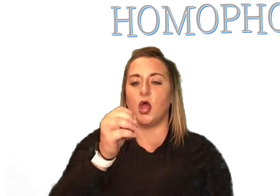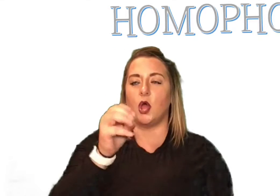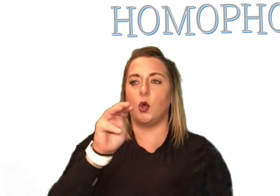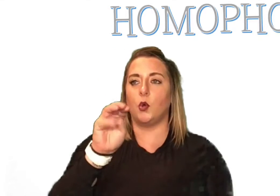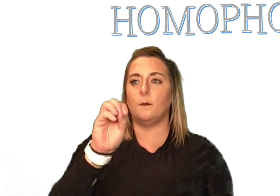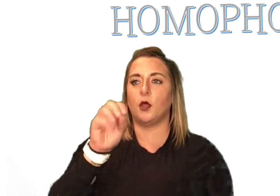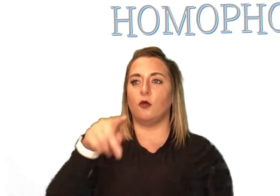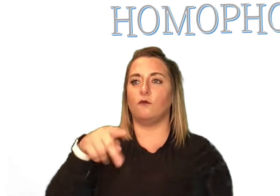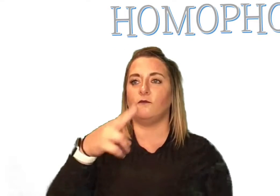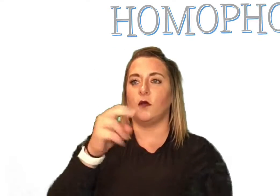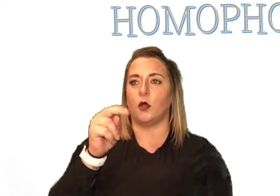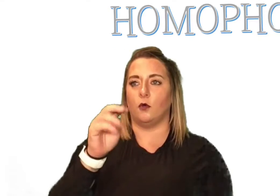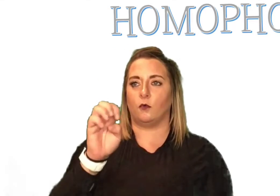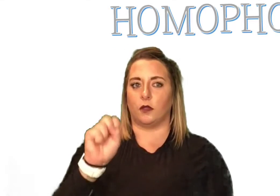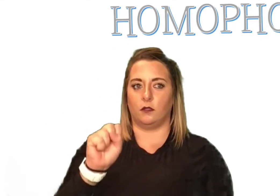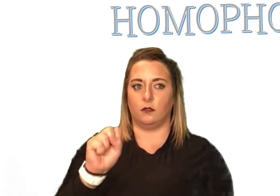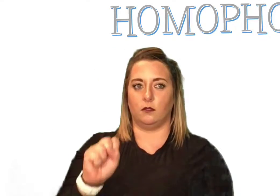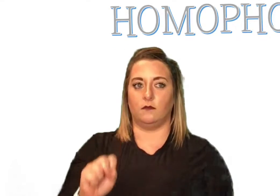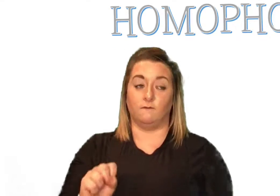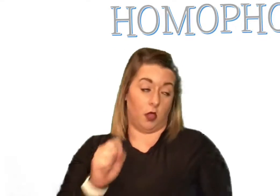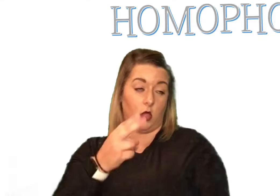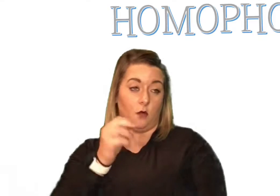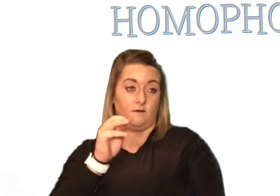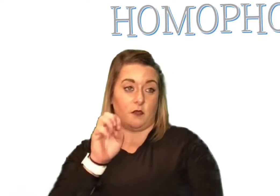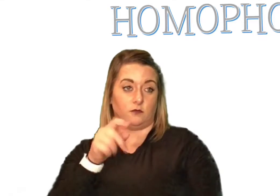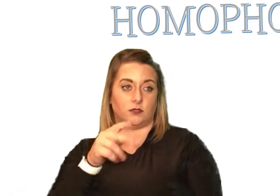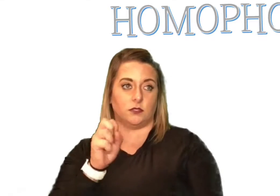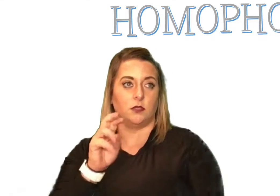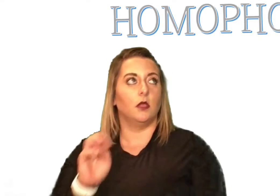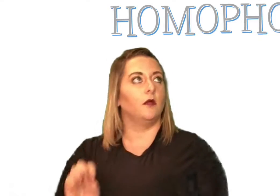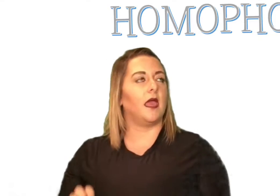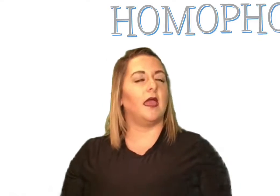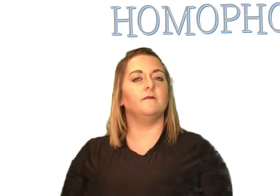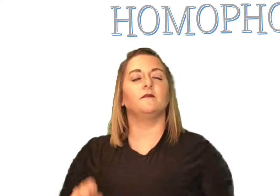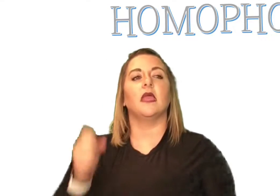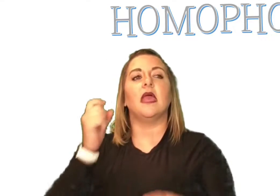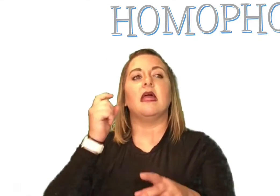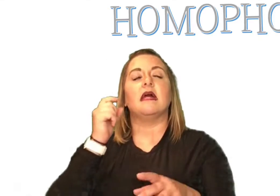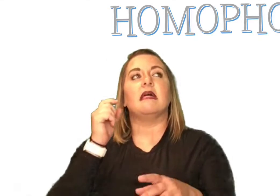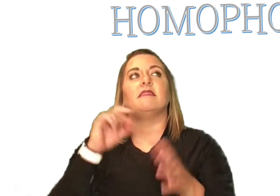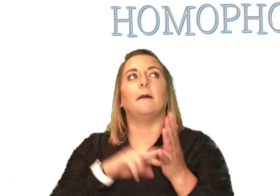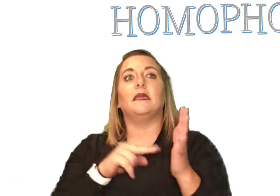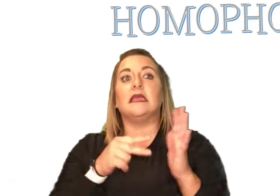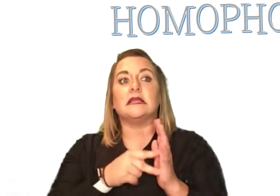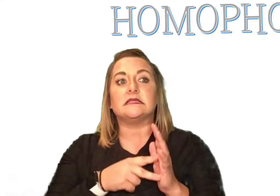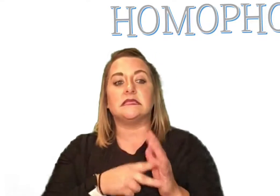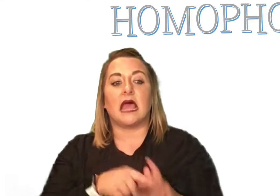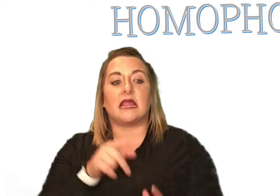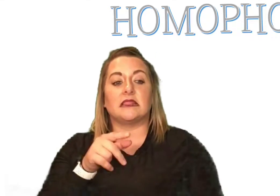a homophone. Homophones.